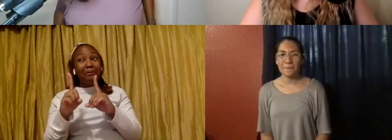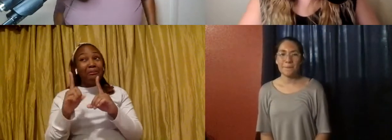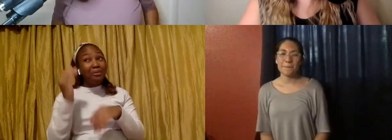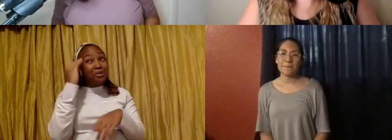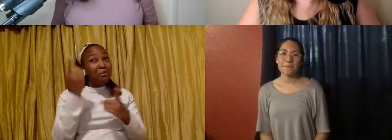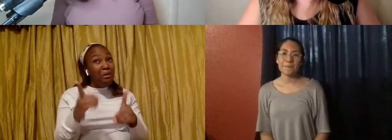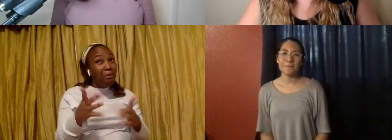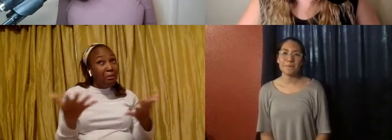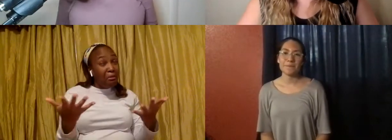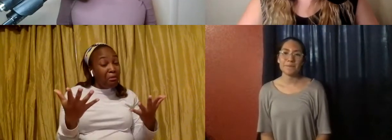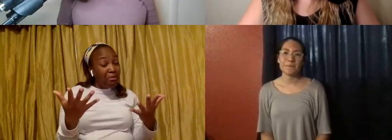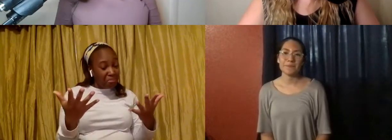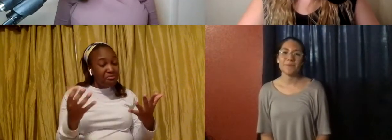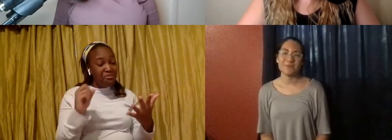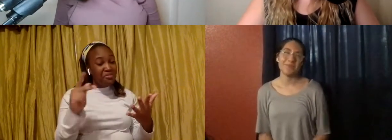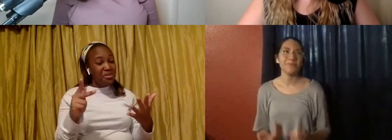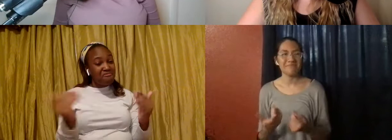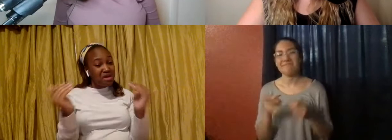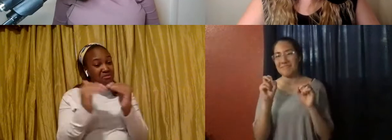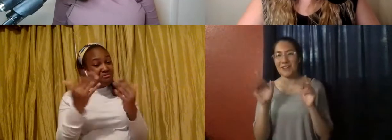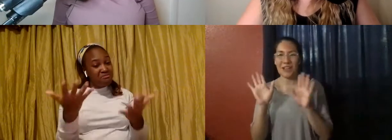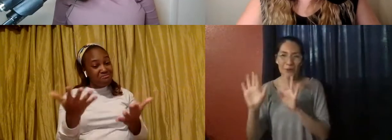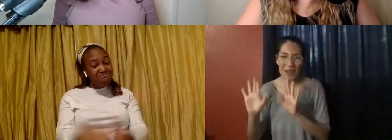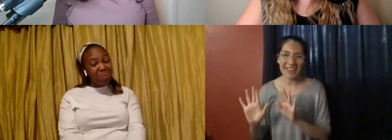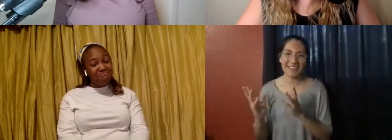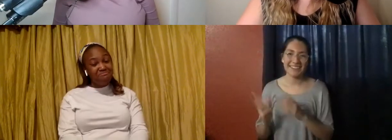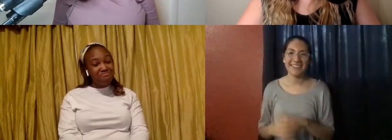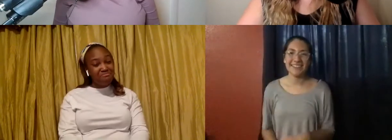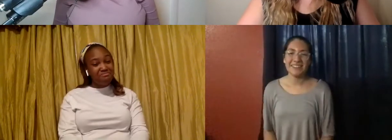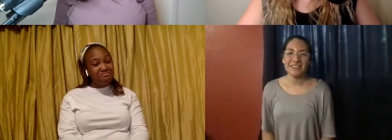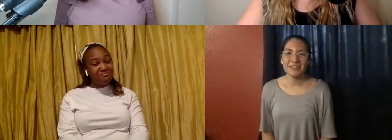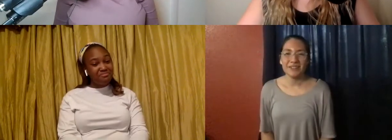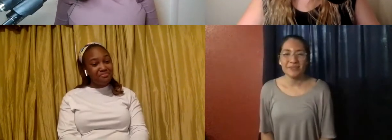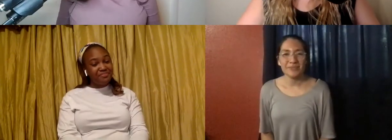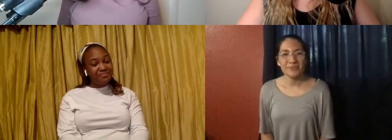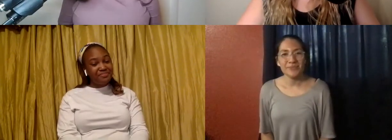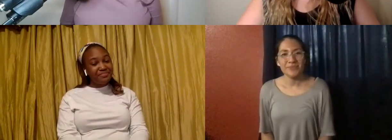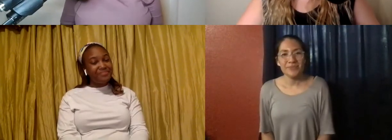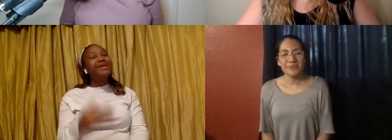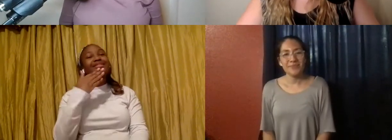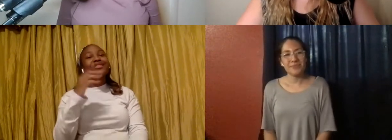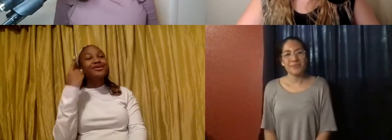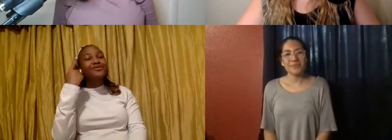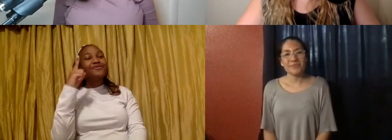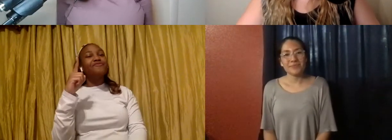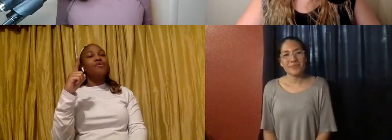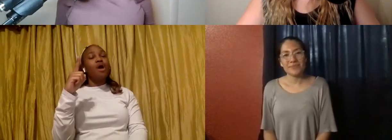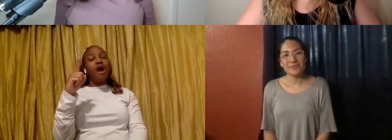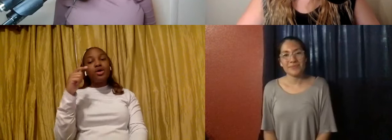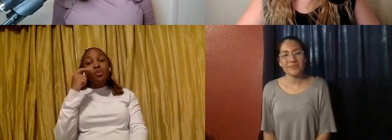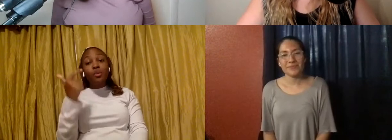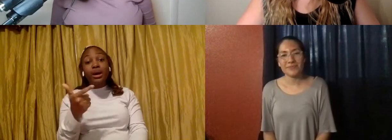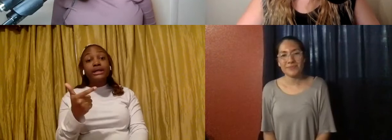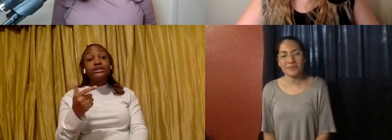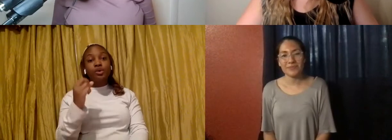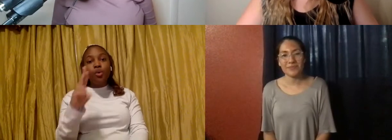enough. I'll give you that one. Okay, great. All right. Awesome. Well, thanks for listening in and or watching